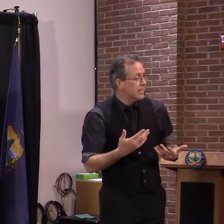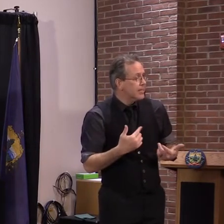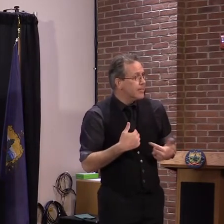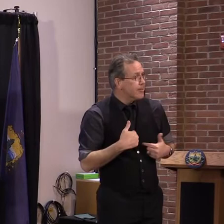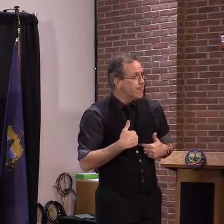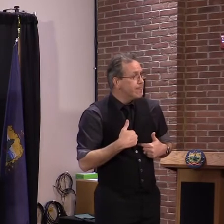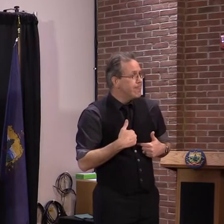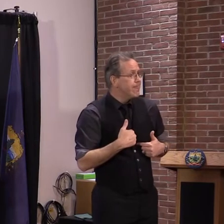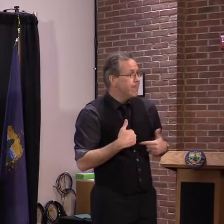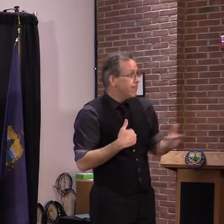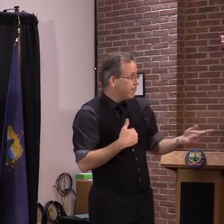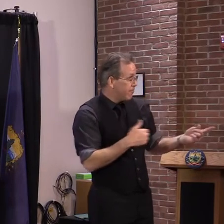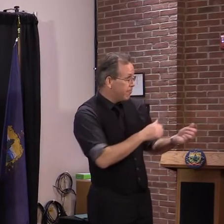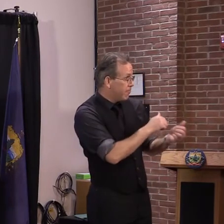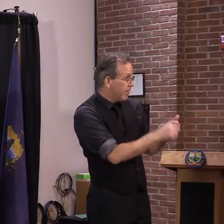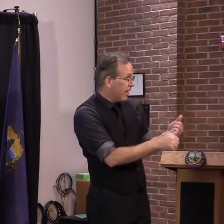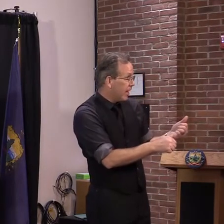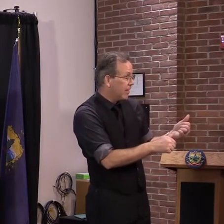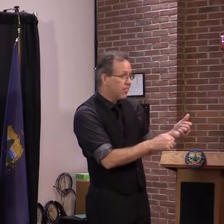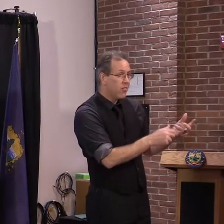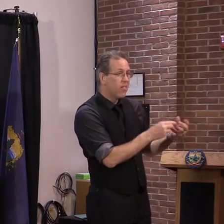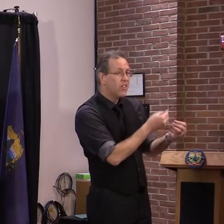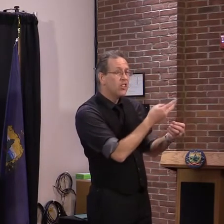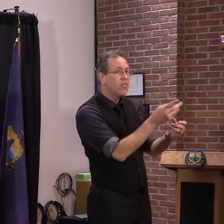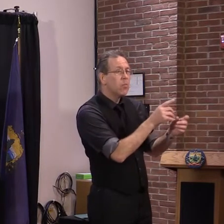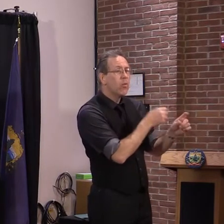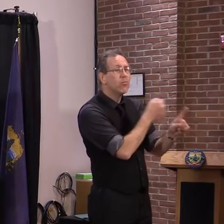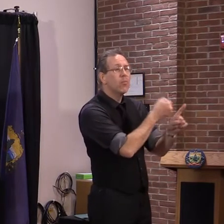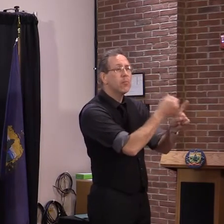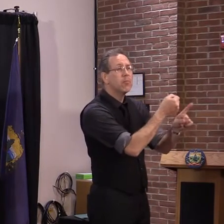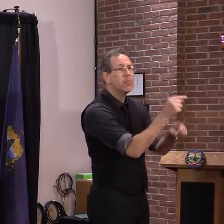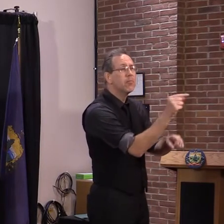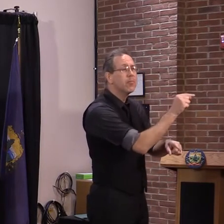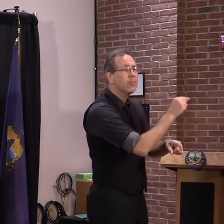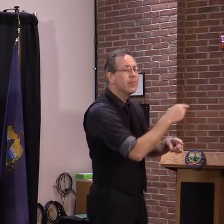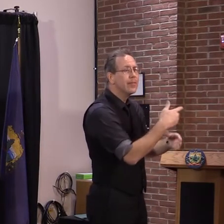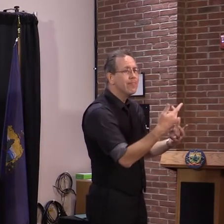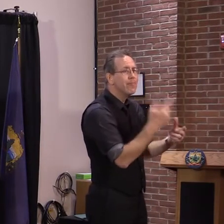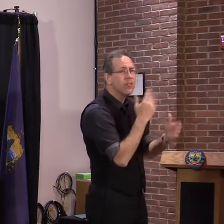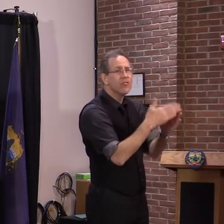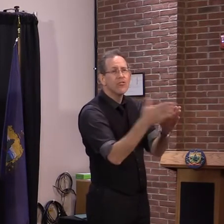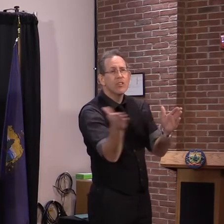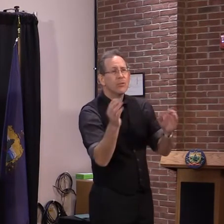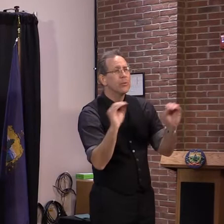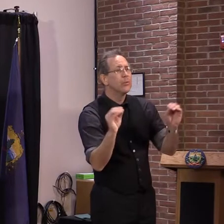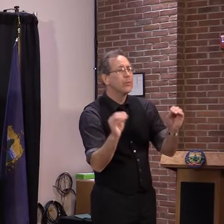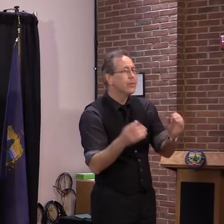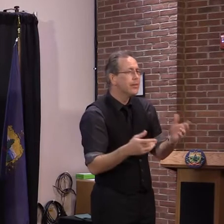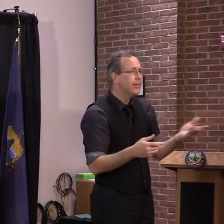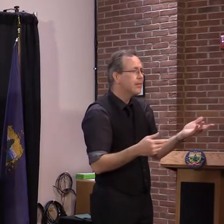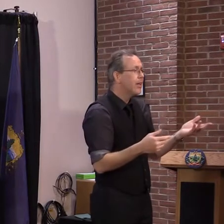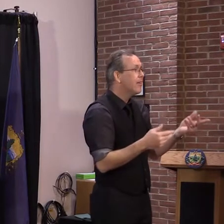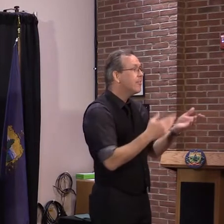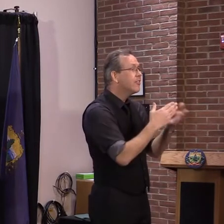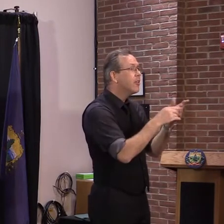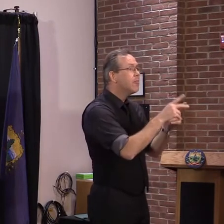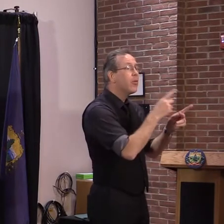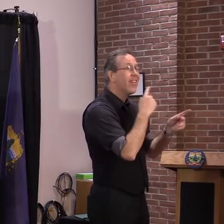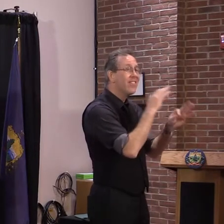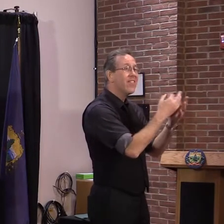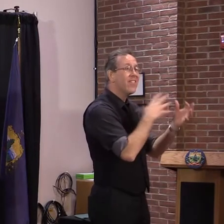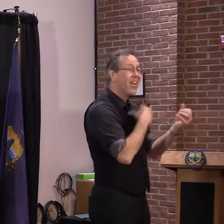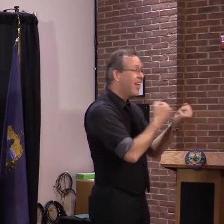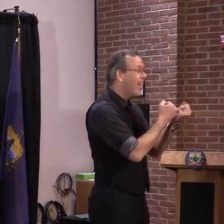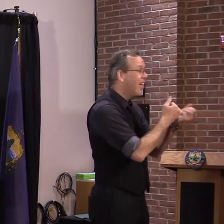because there's a number of people on both sides of the aisle that maybe appreciate helping out those who need help, and